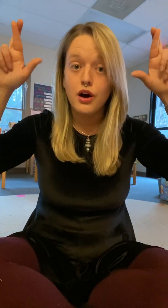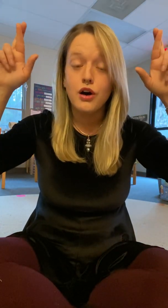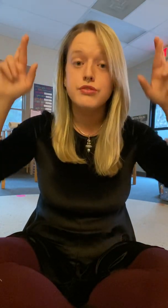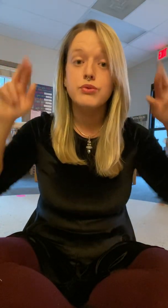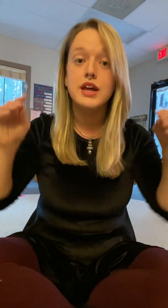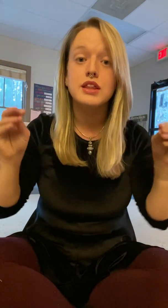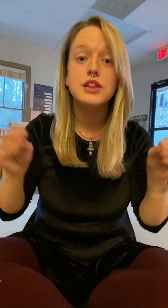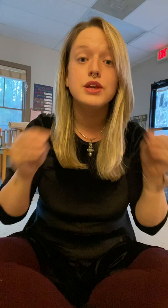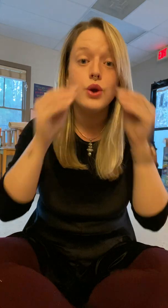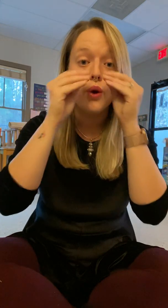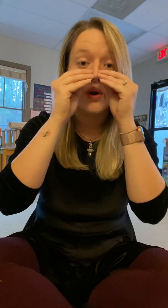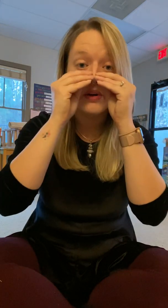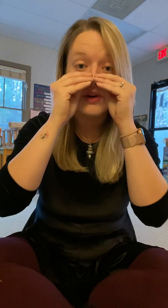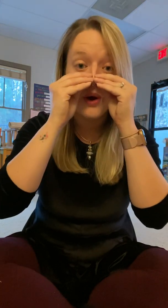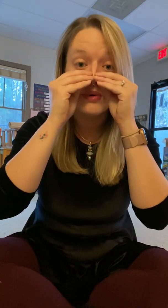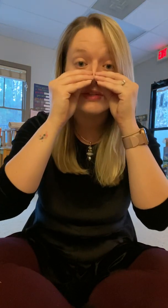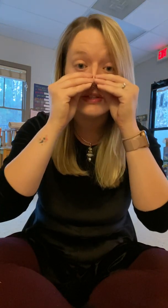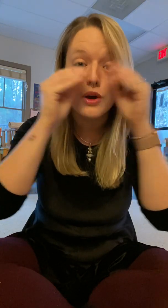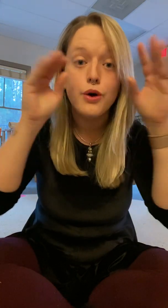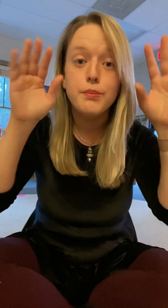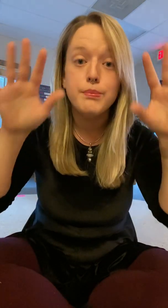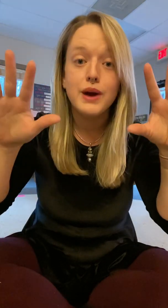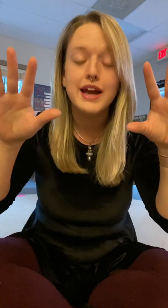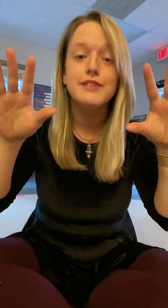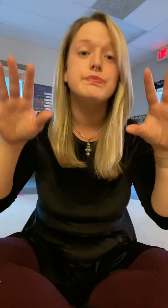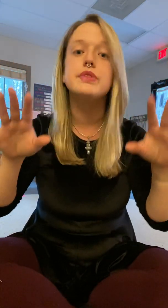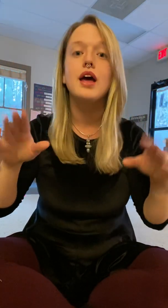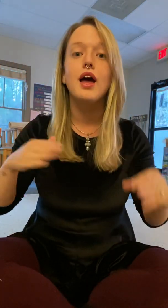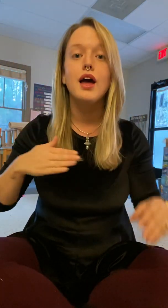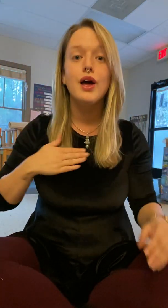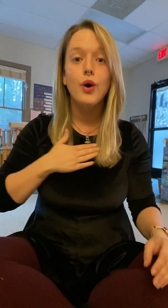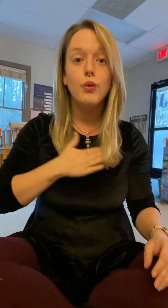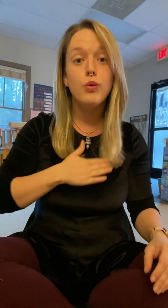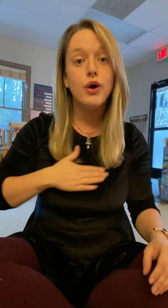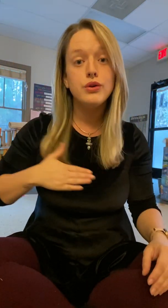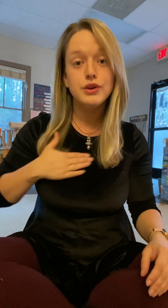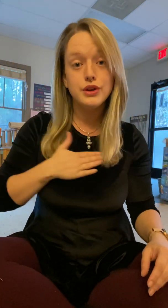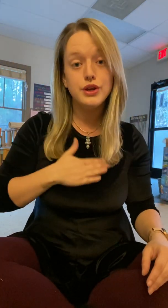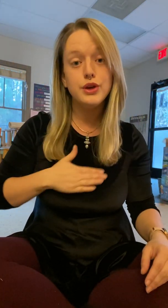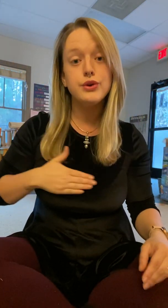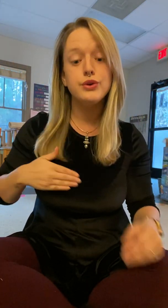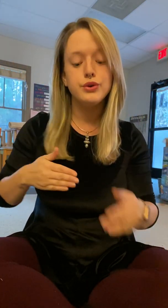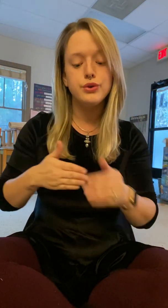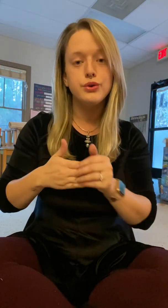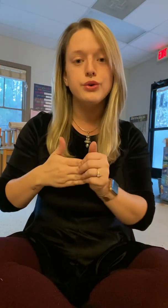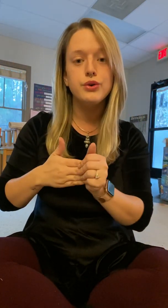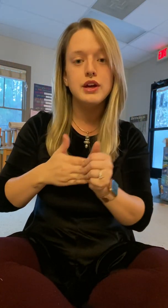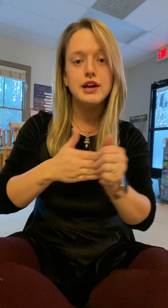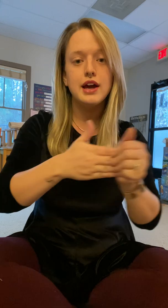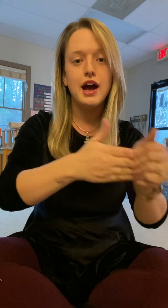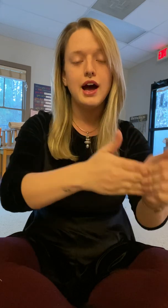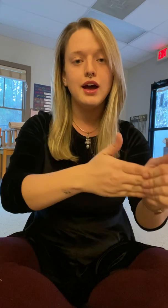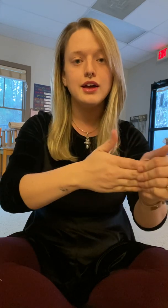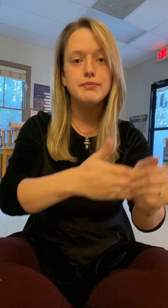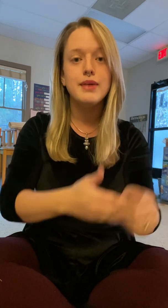"Rudolph, with your nose so bright, won't you guide